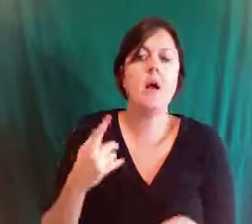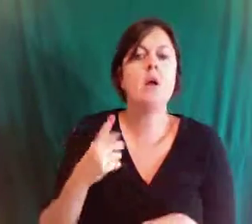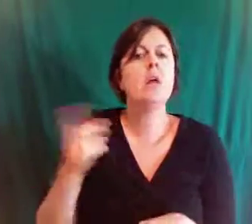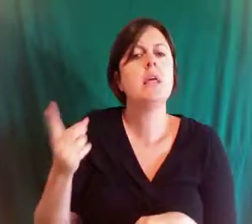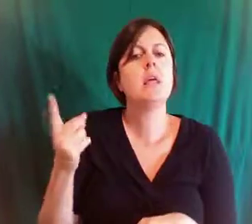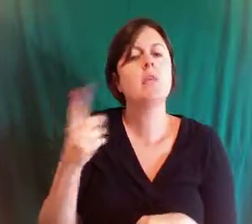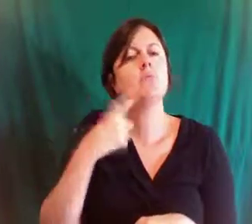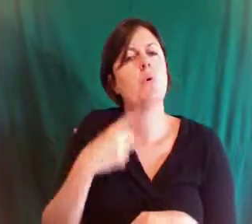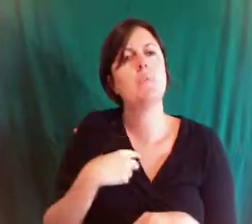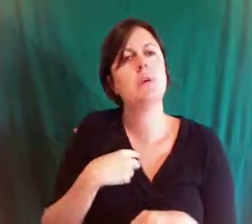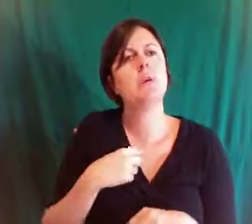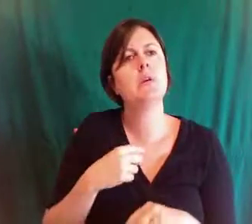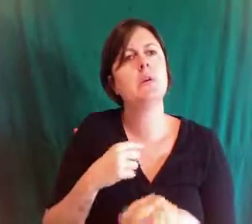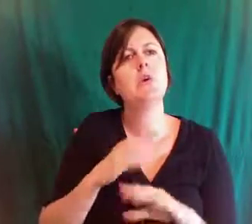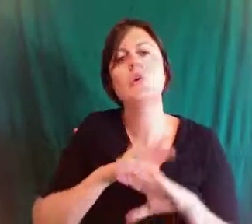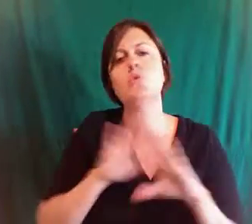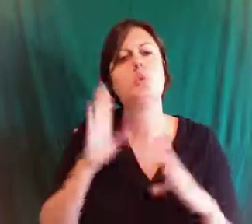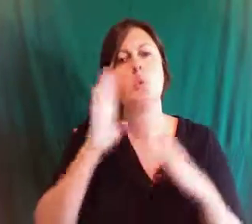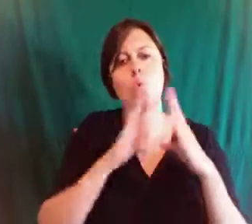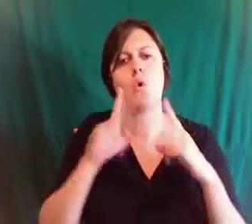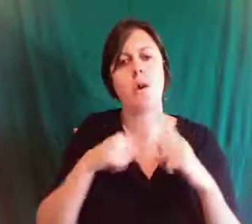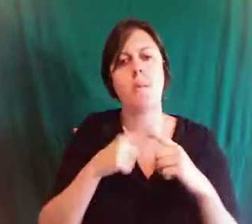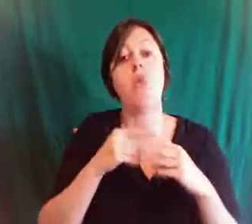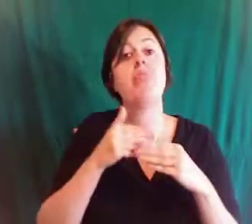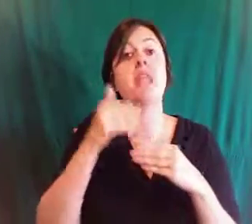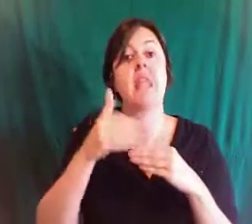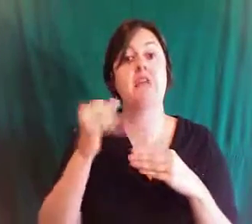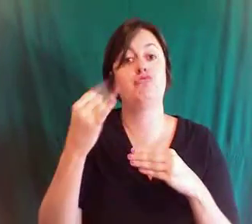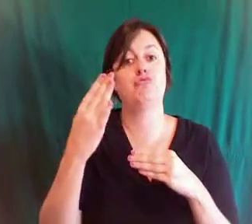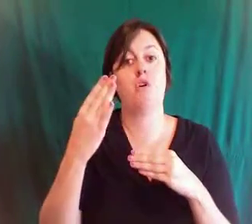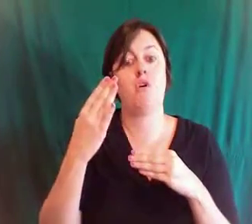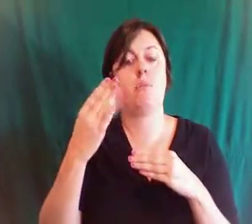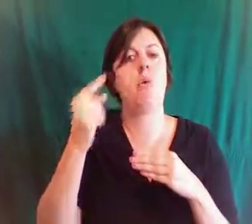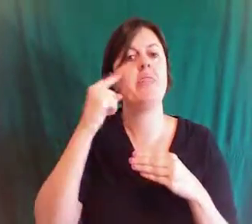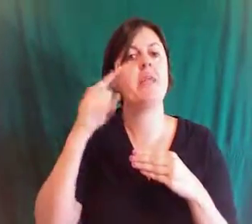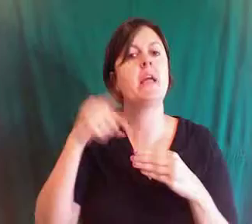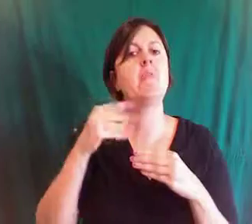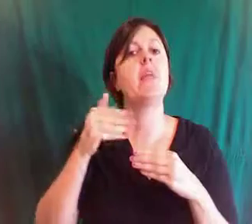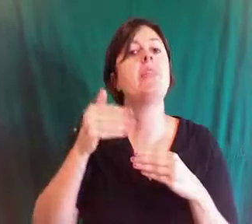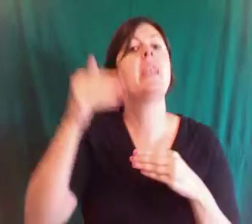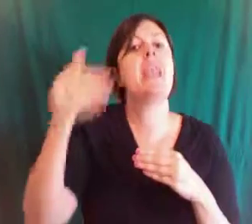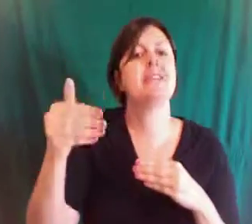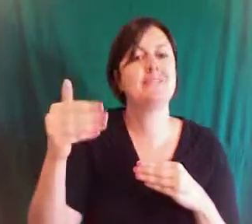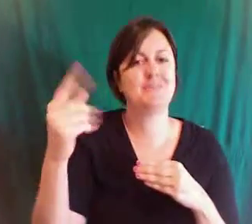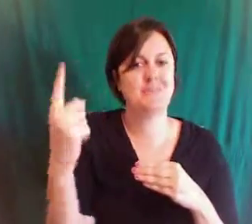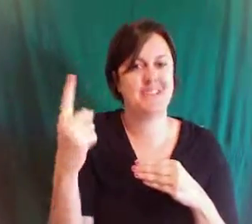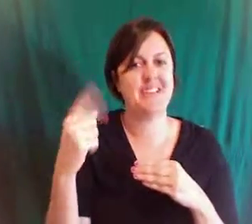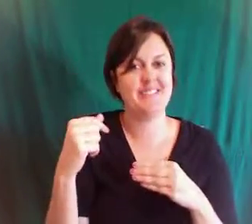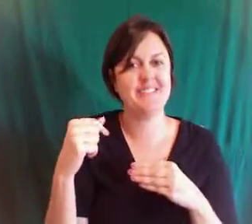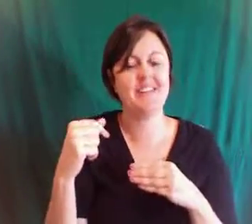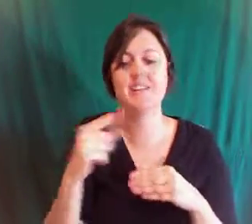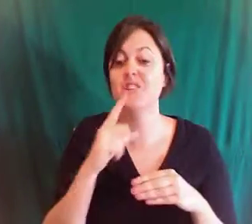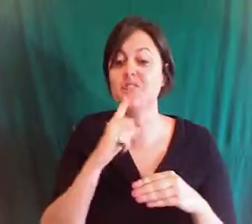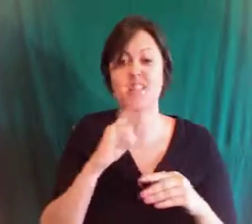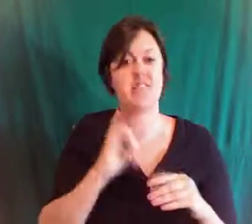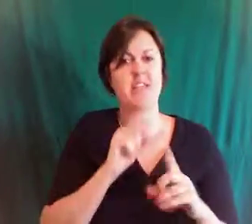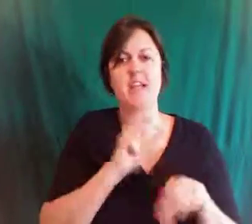worry about the one after that. Because I was at that point in a very intense job